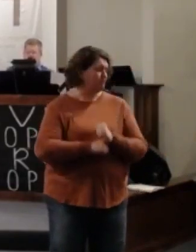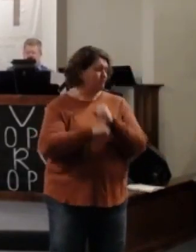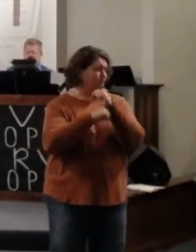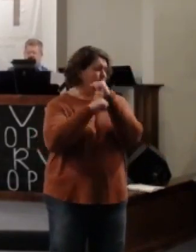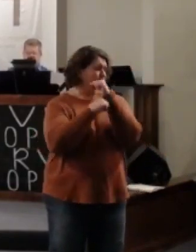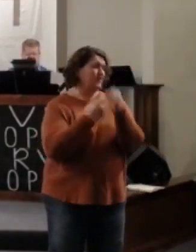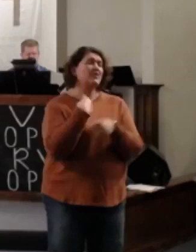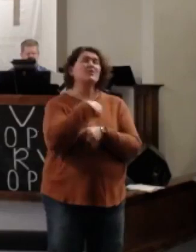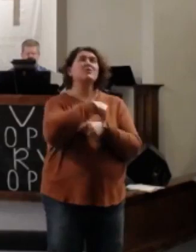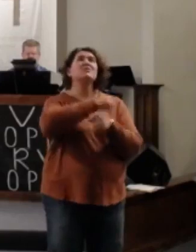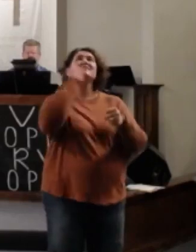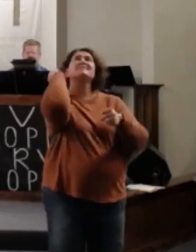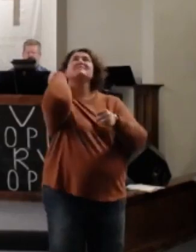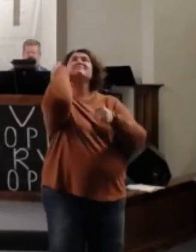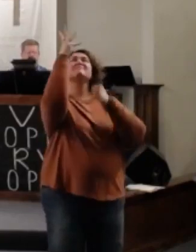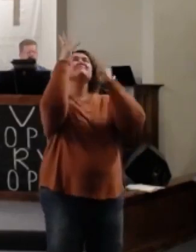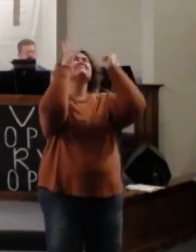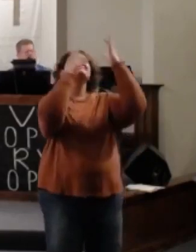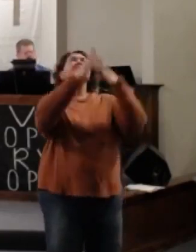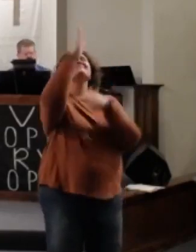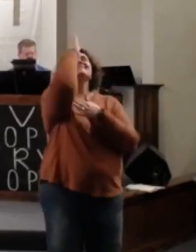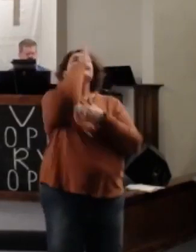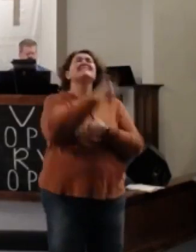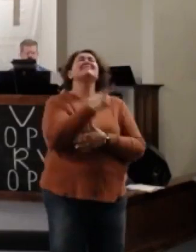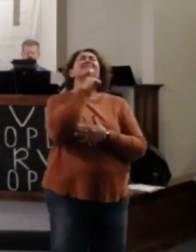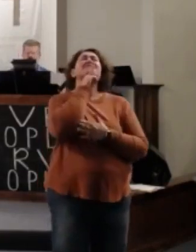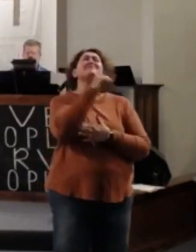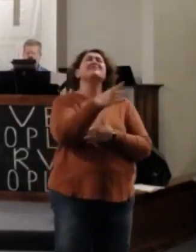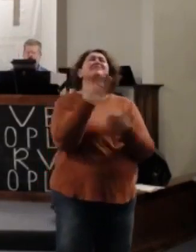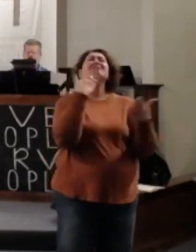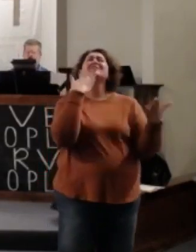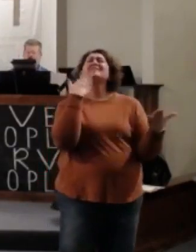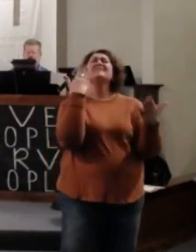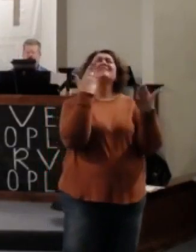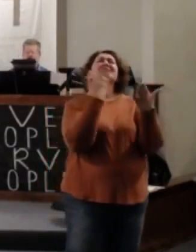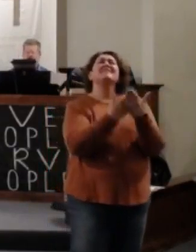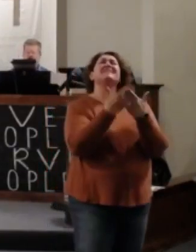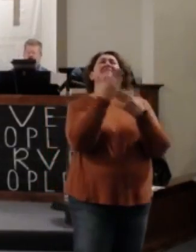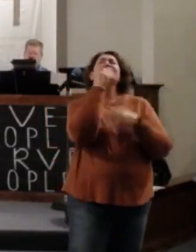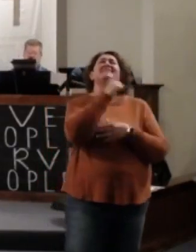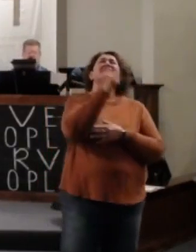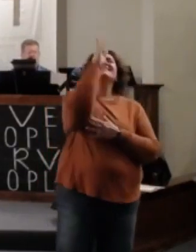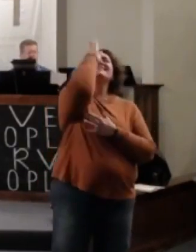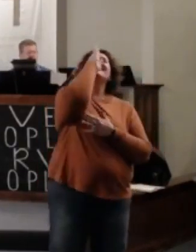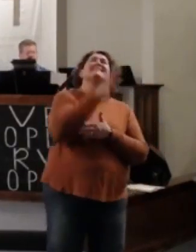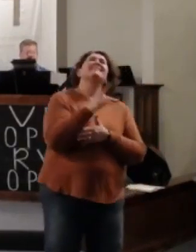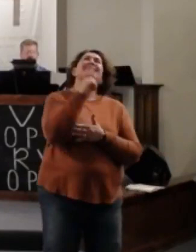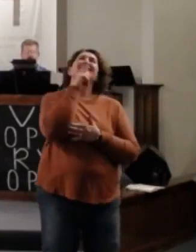We sing, God is so good.